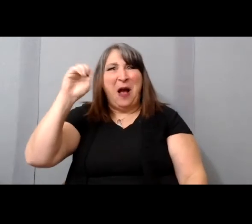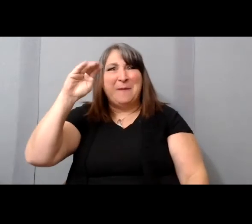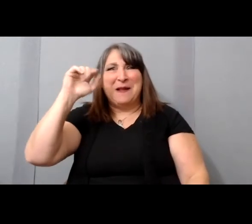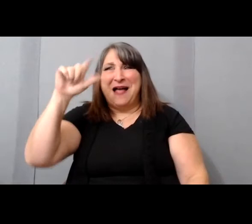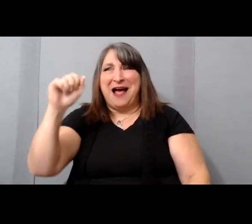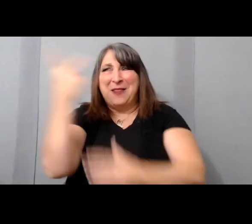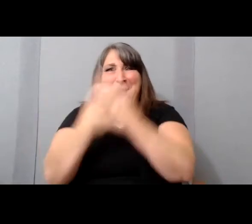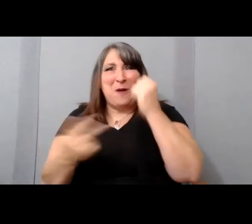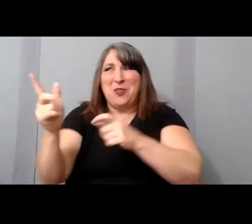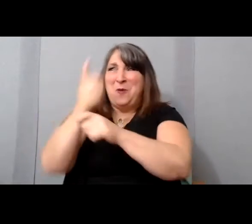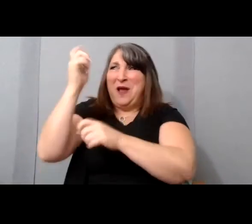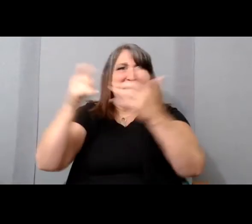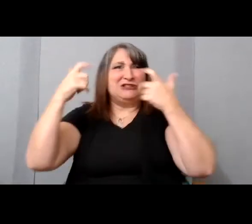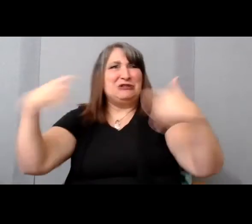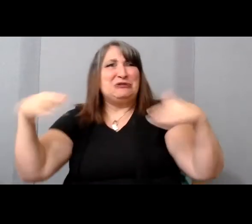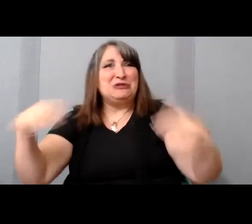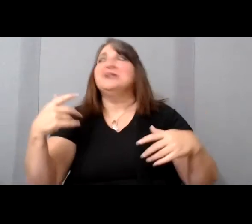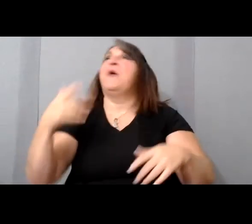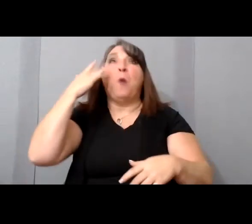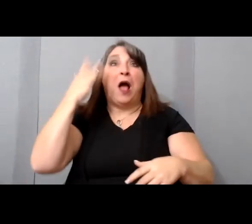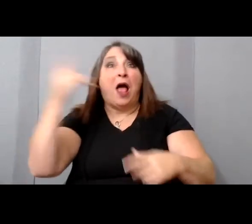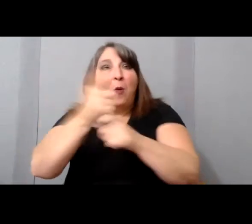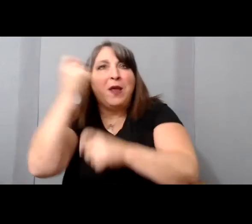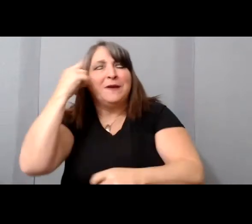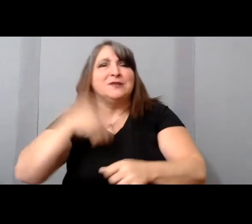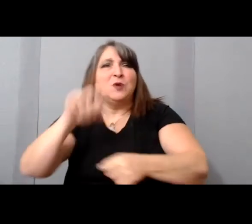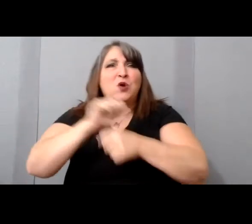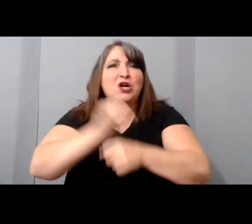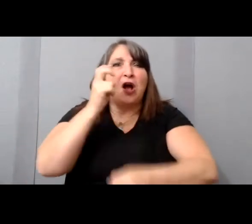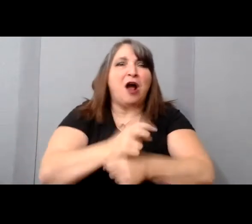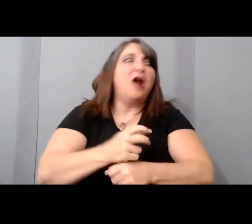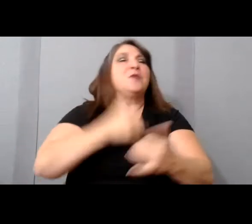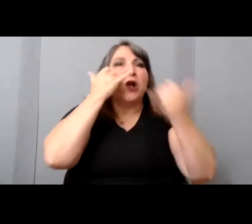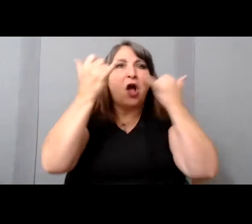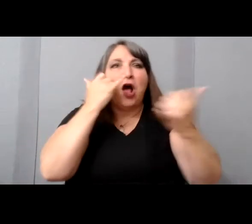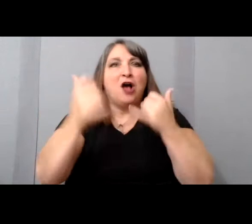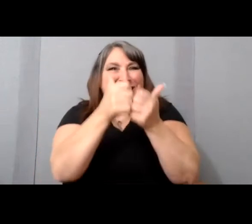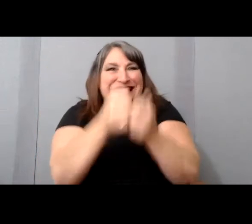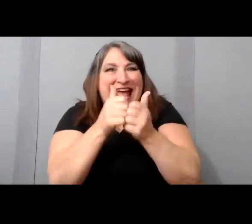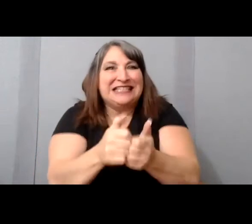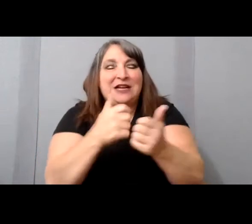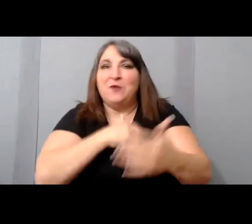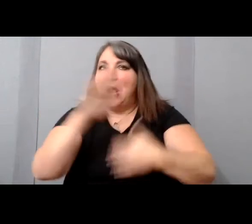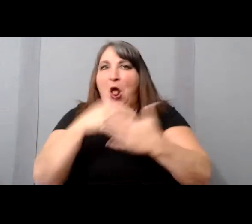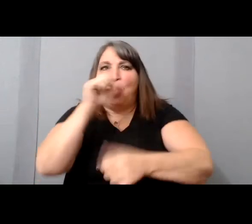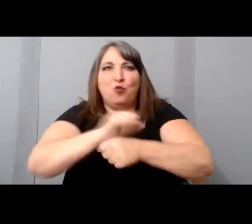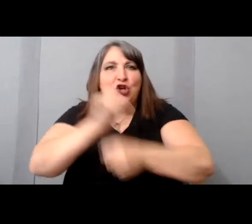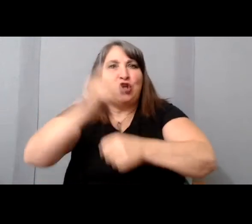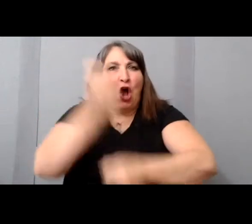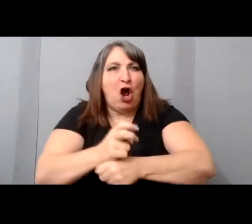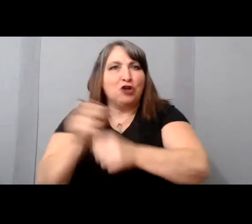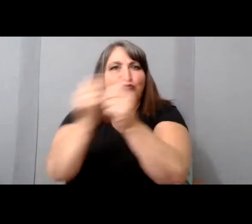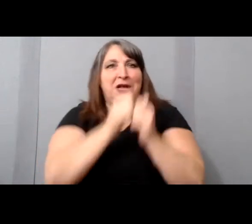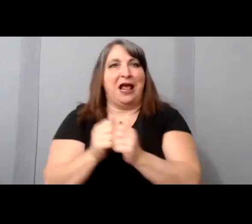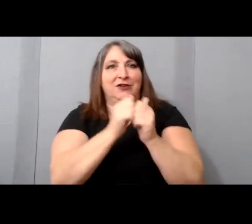because we worked hard, we called, and we texted in the swing states, and we all pitched in. So I want to